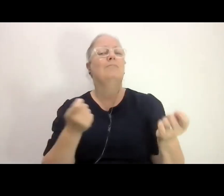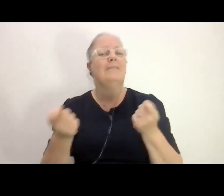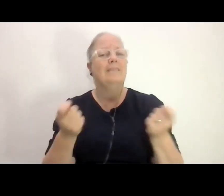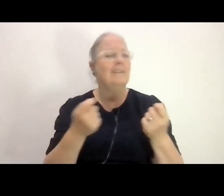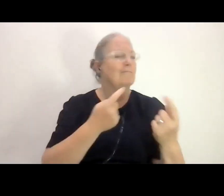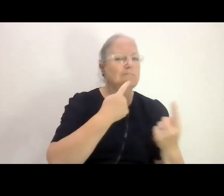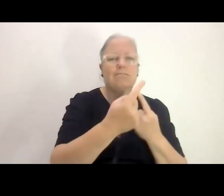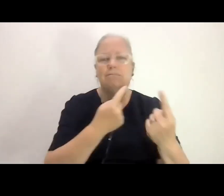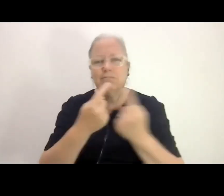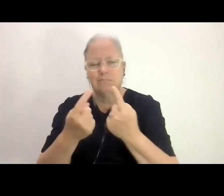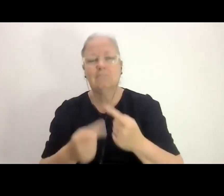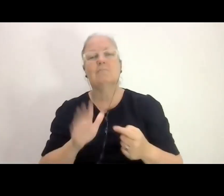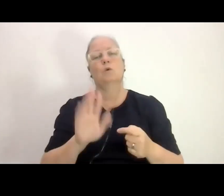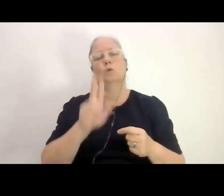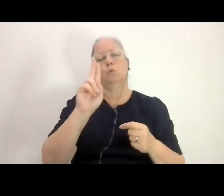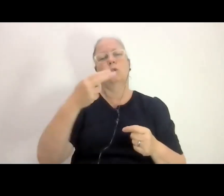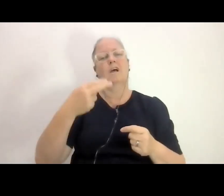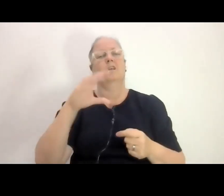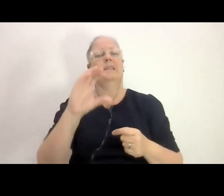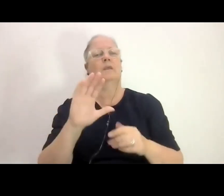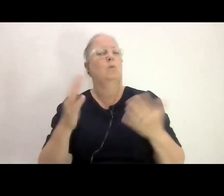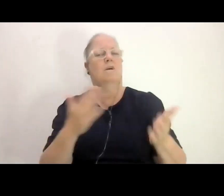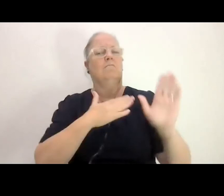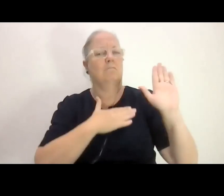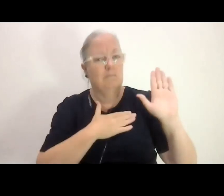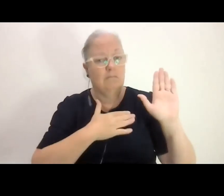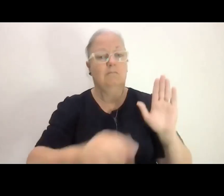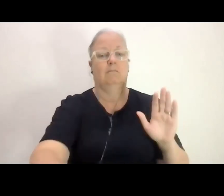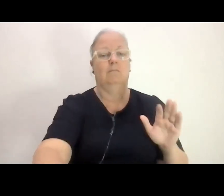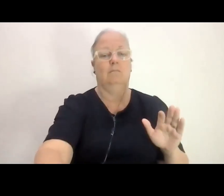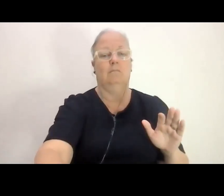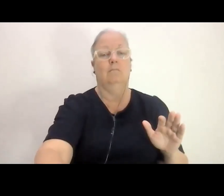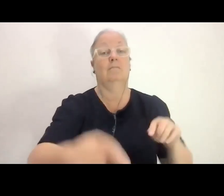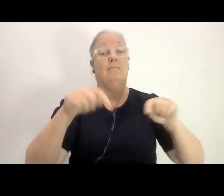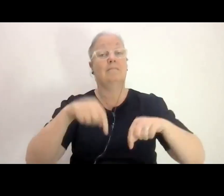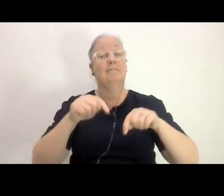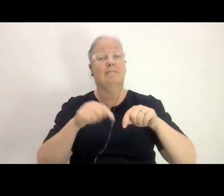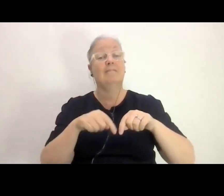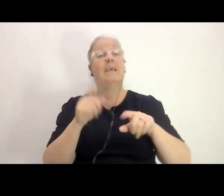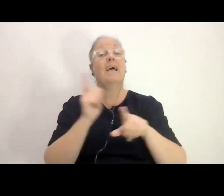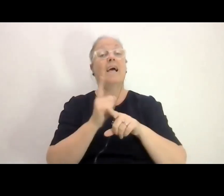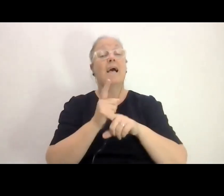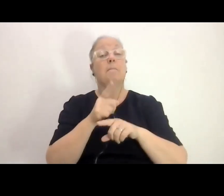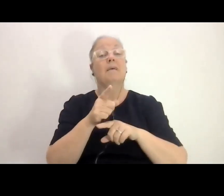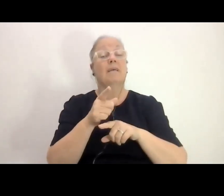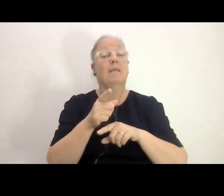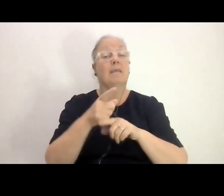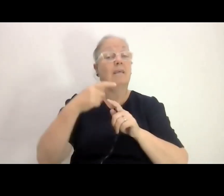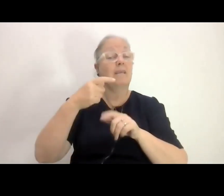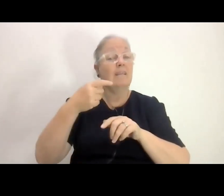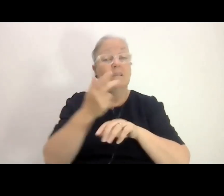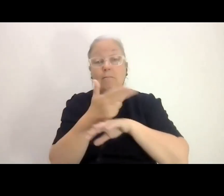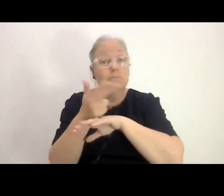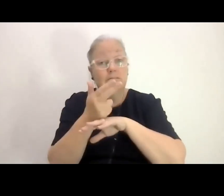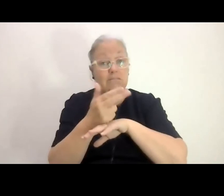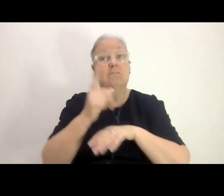the state of UHC commitments. The recording from this event will be available next week on